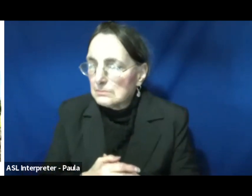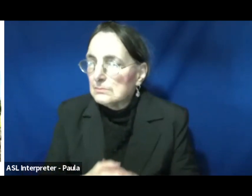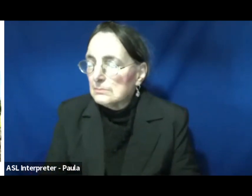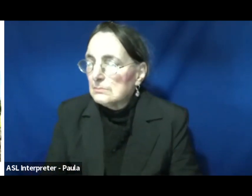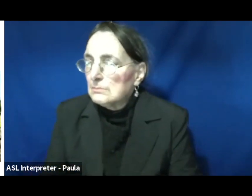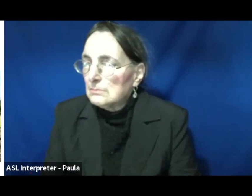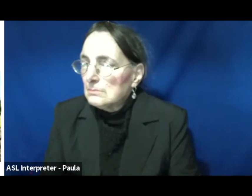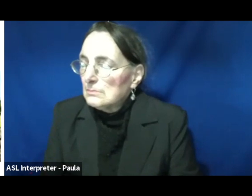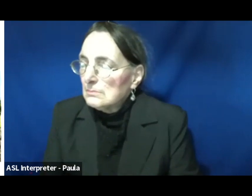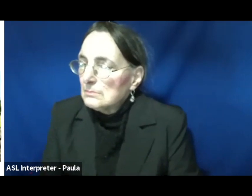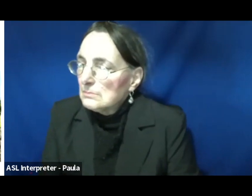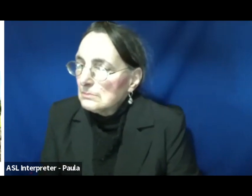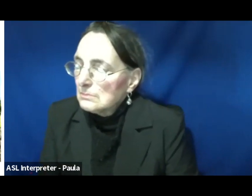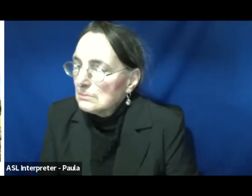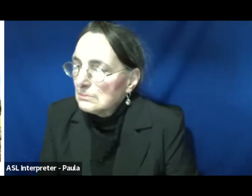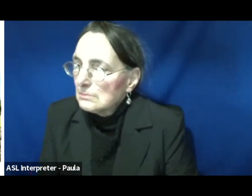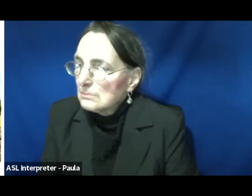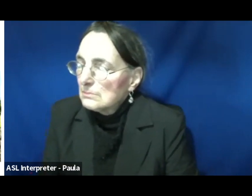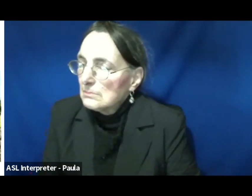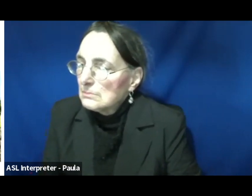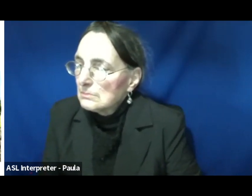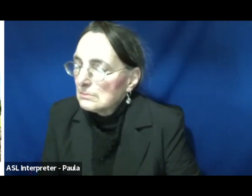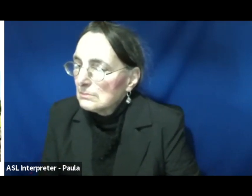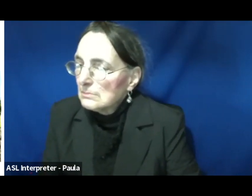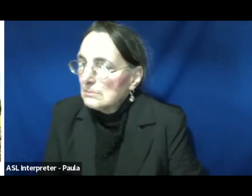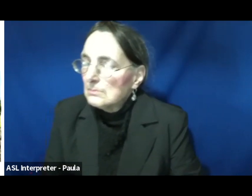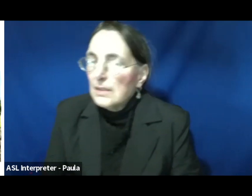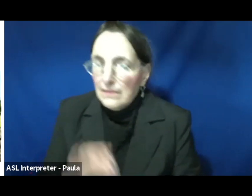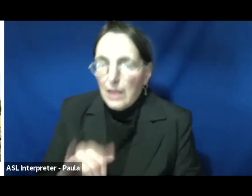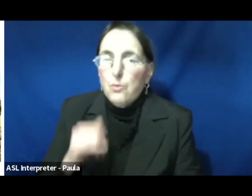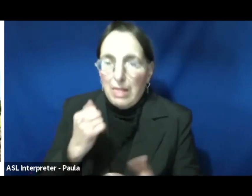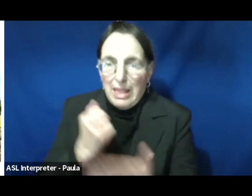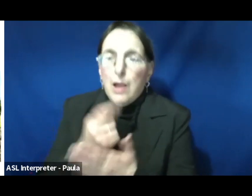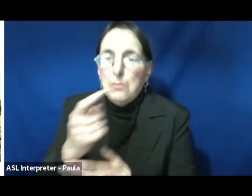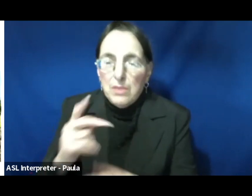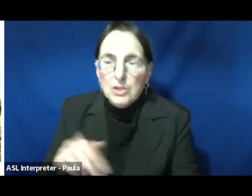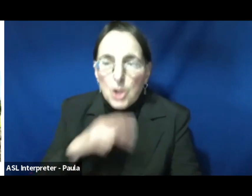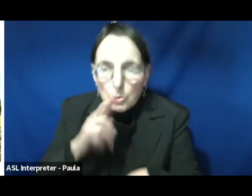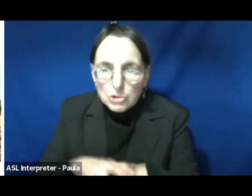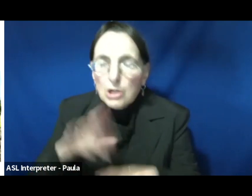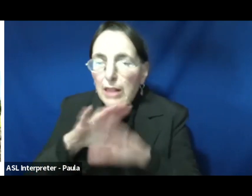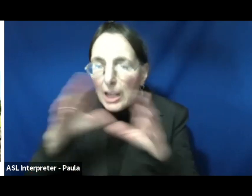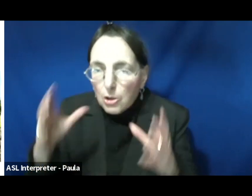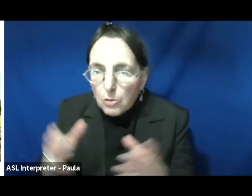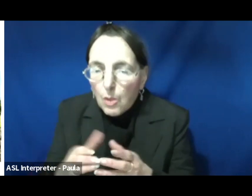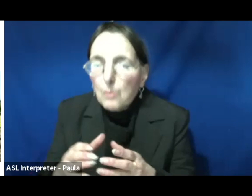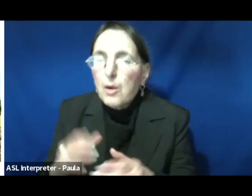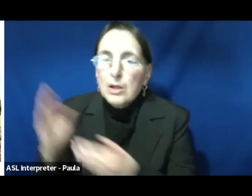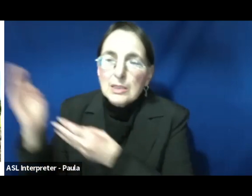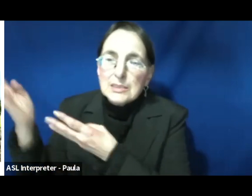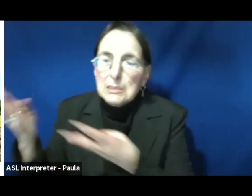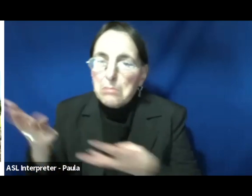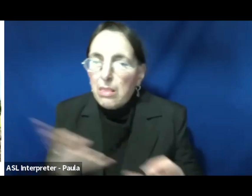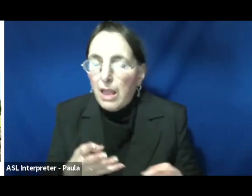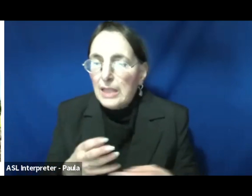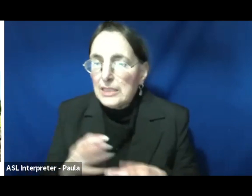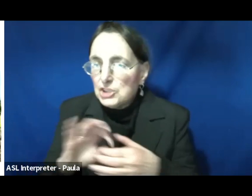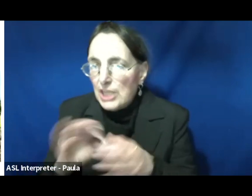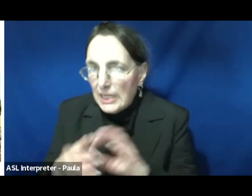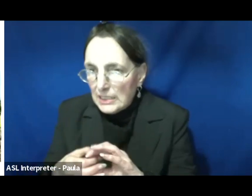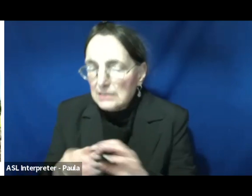to rely on international global supply chain. They already knew this. I just enhanced it with the molasses to make that decomposition faster.